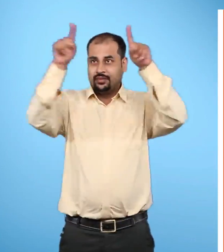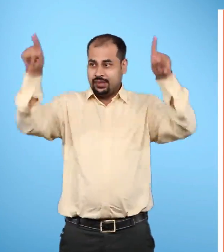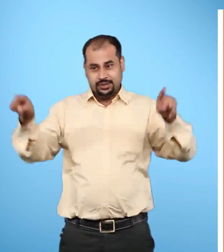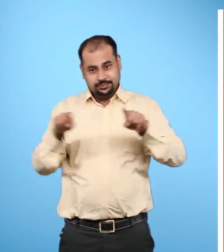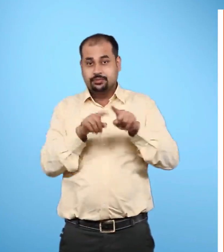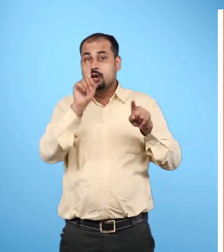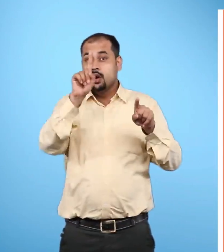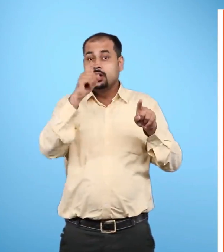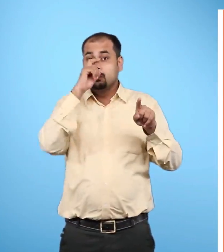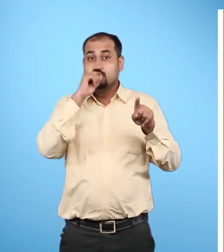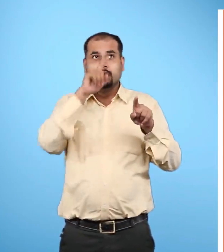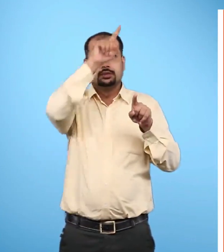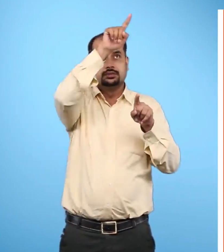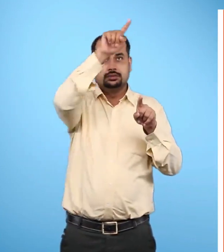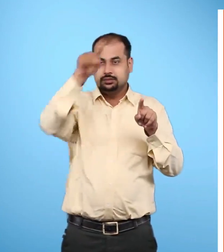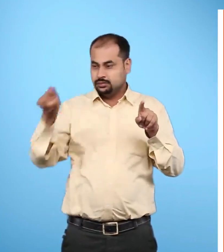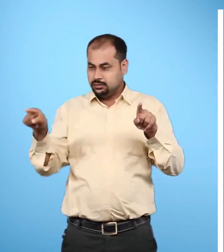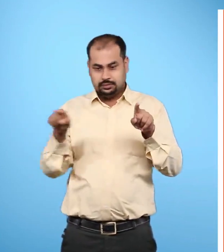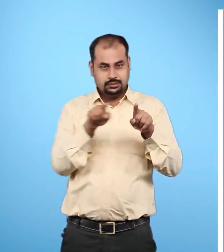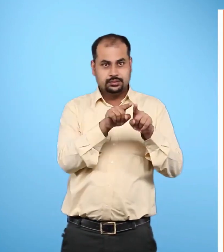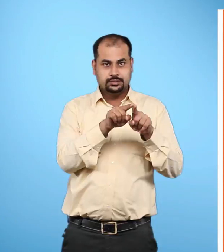One blue in color and one red.